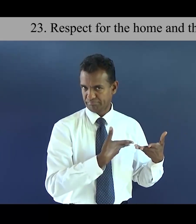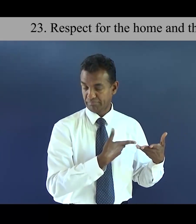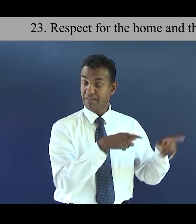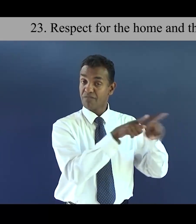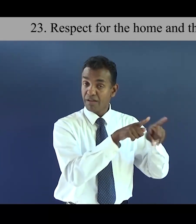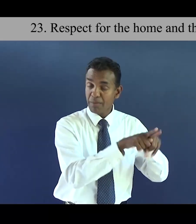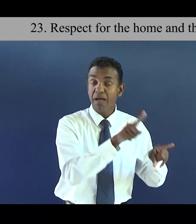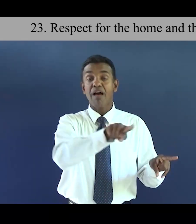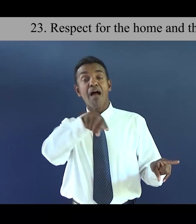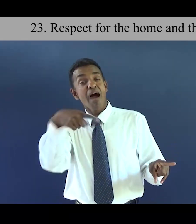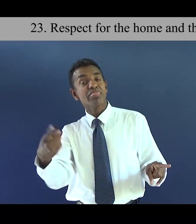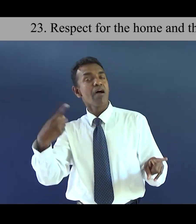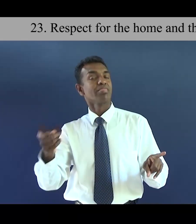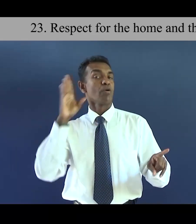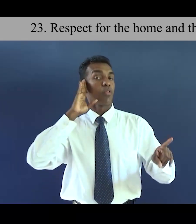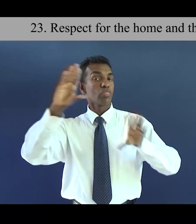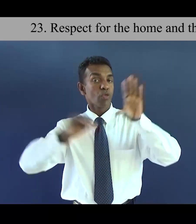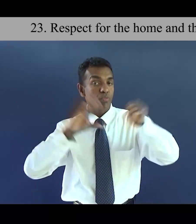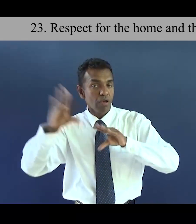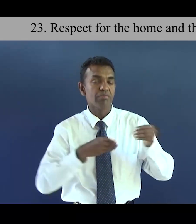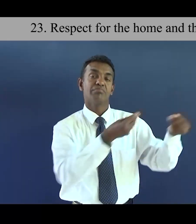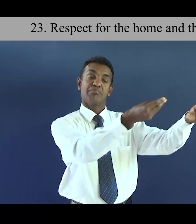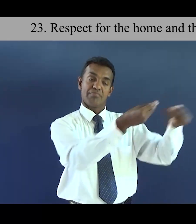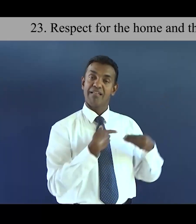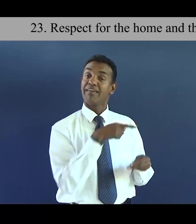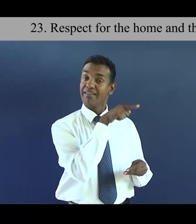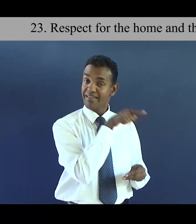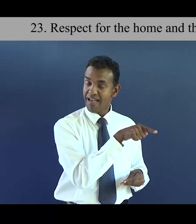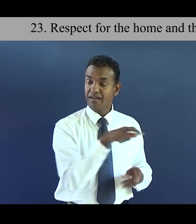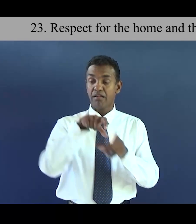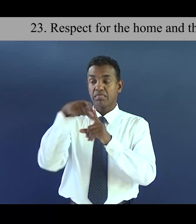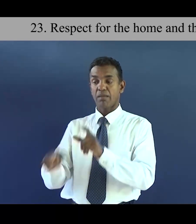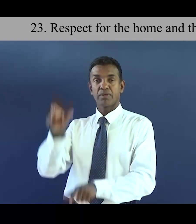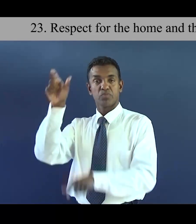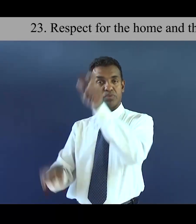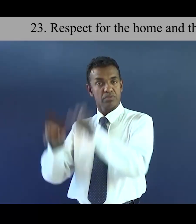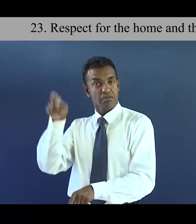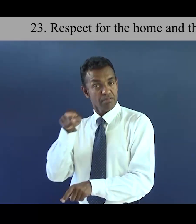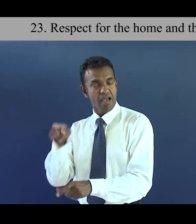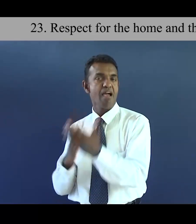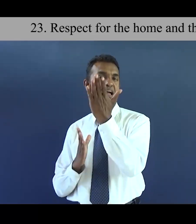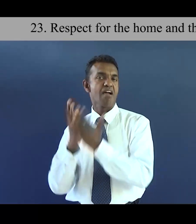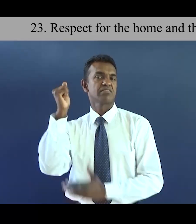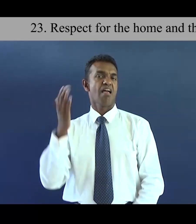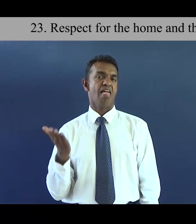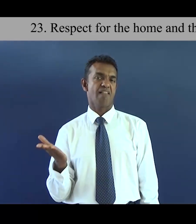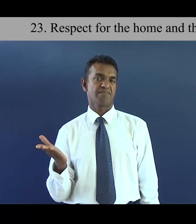Children with disabilities have the right not to be kept apart from